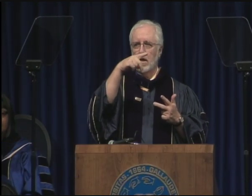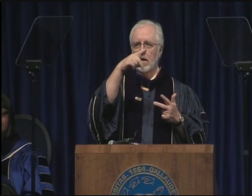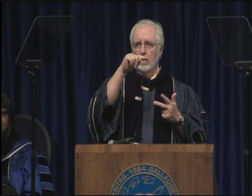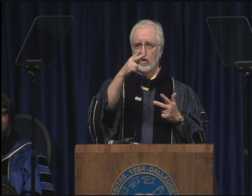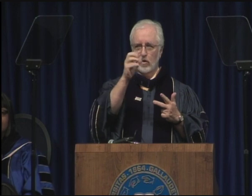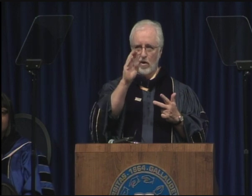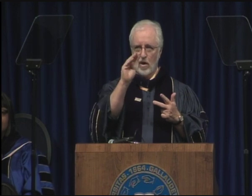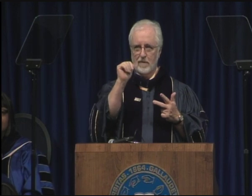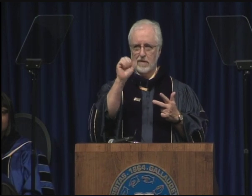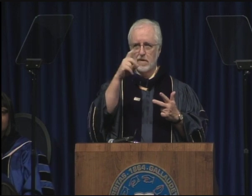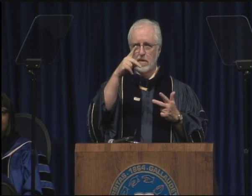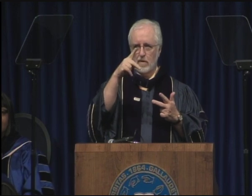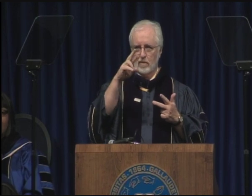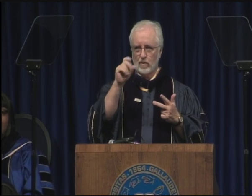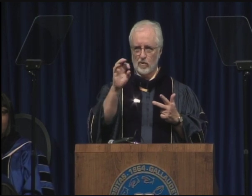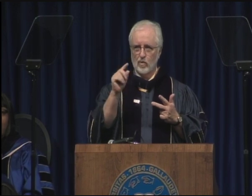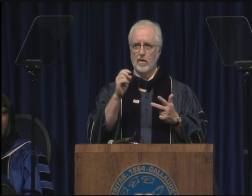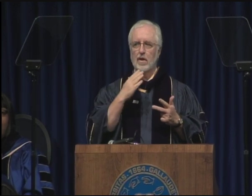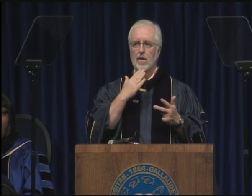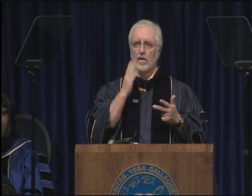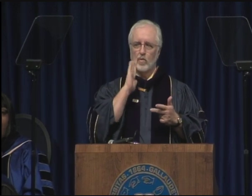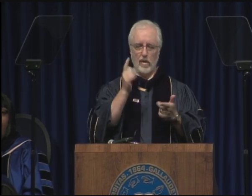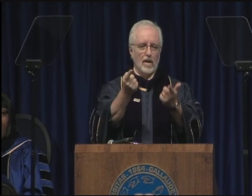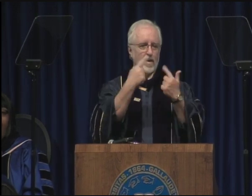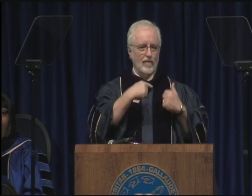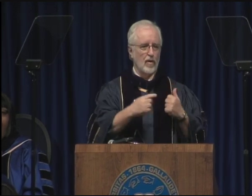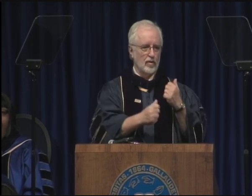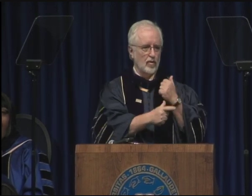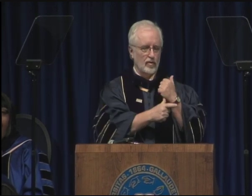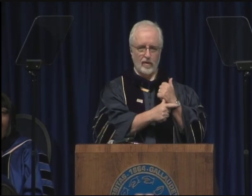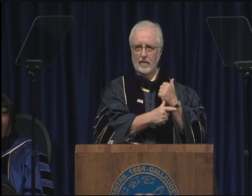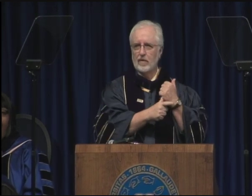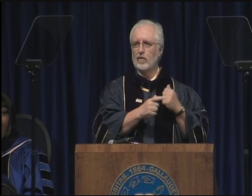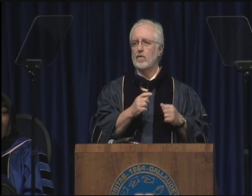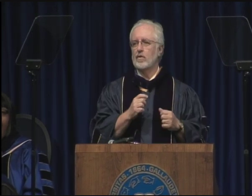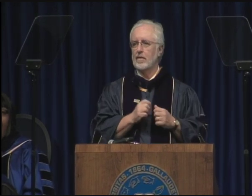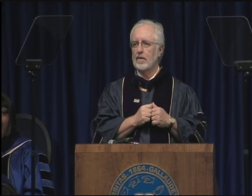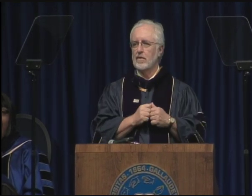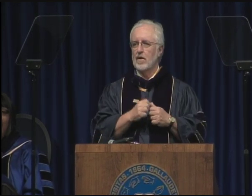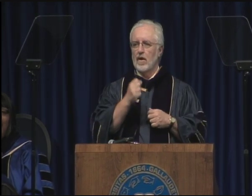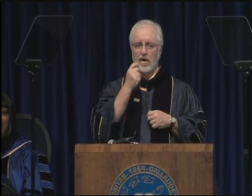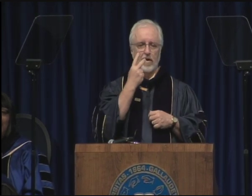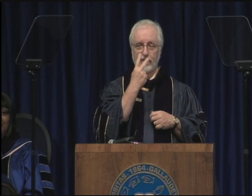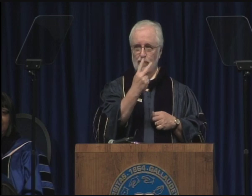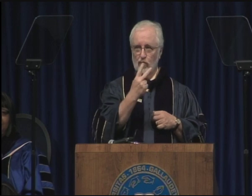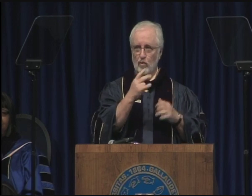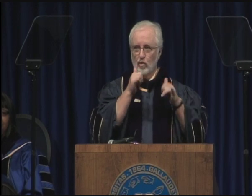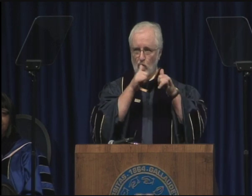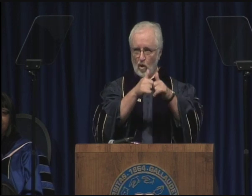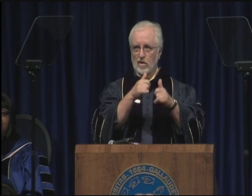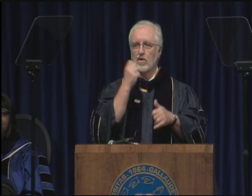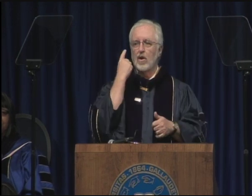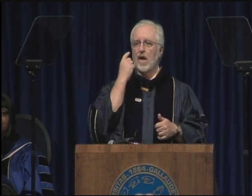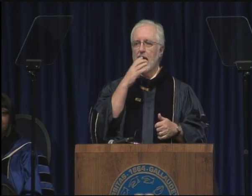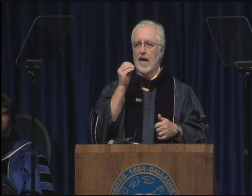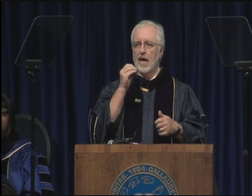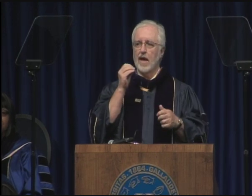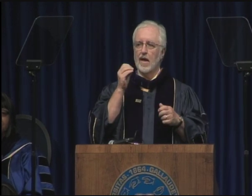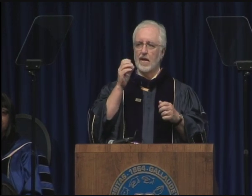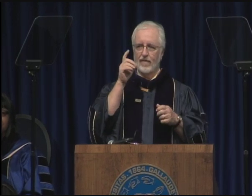and Dr. Tanya Thomas Presswood please join me in the presentation of 2 awards and